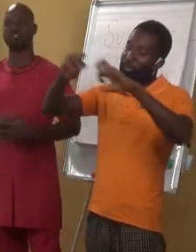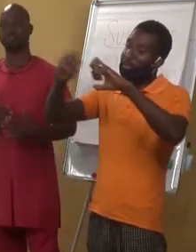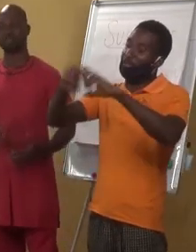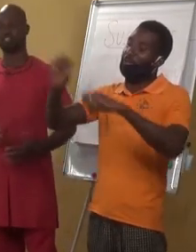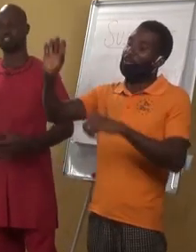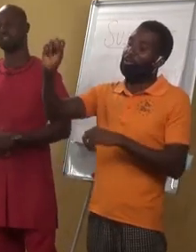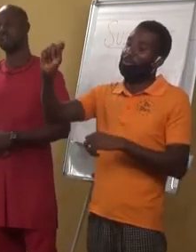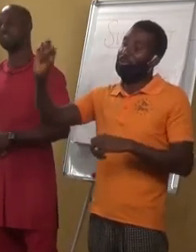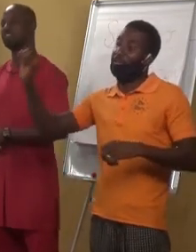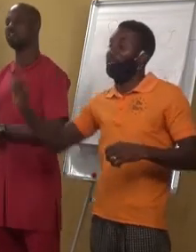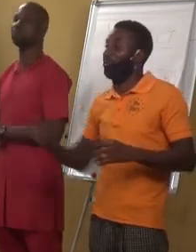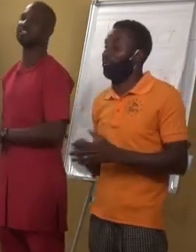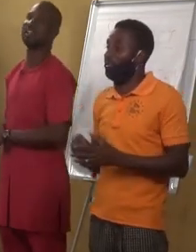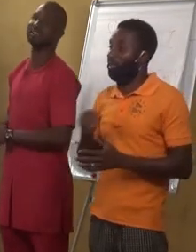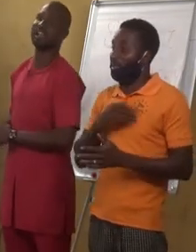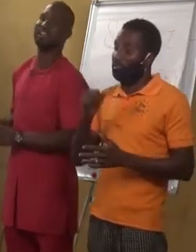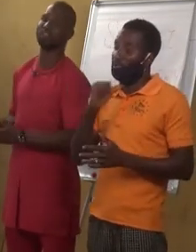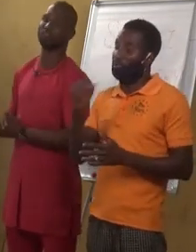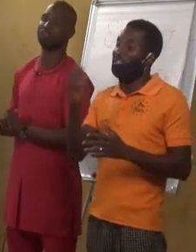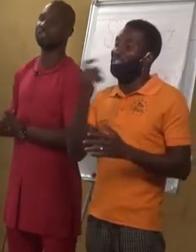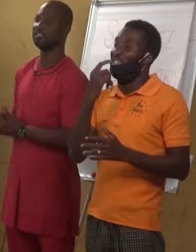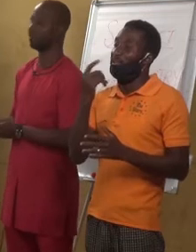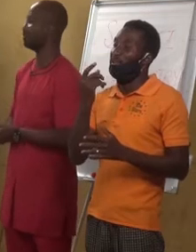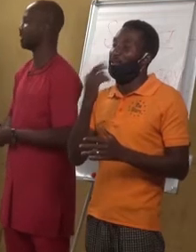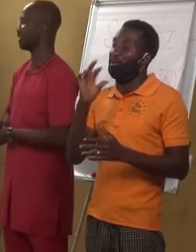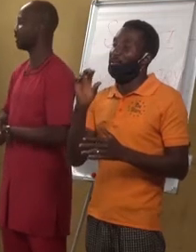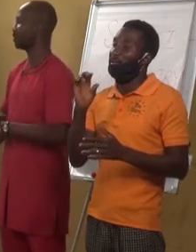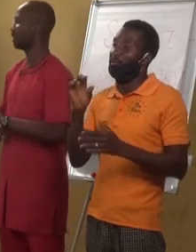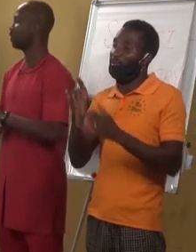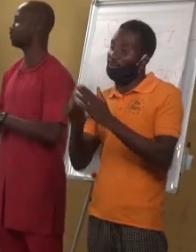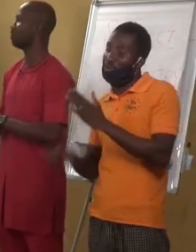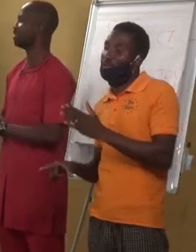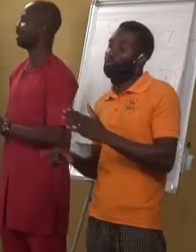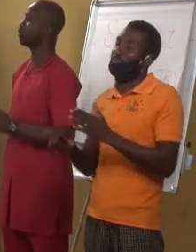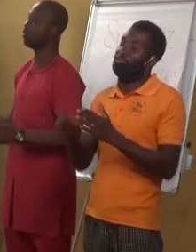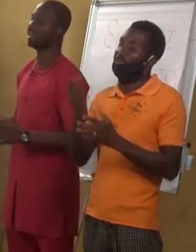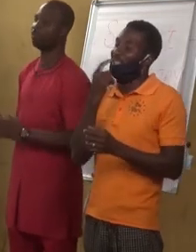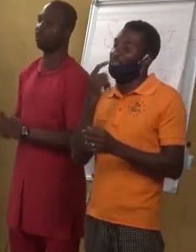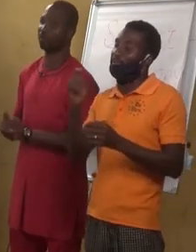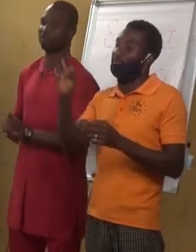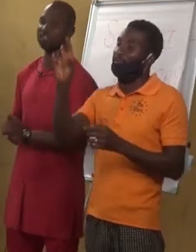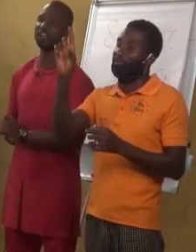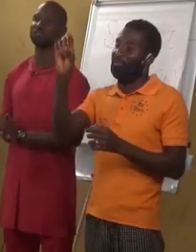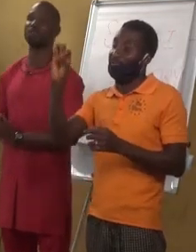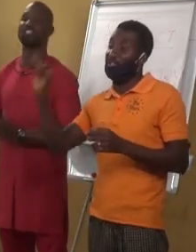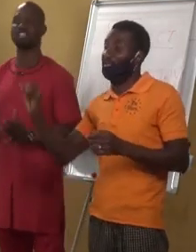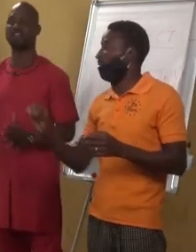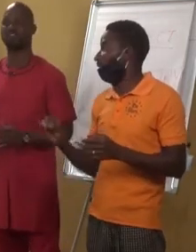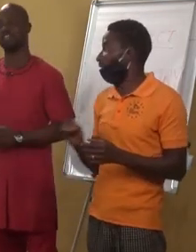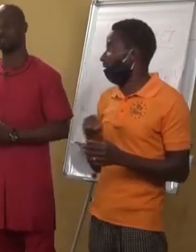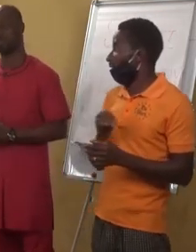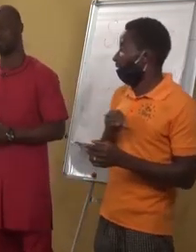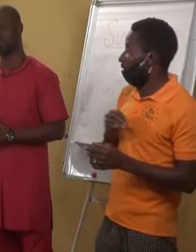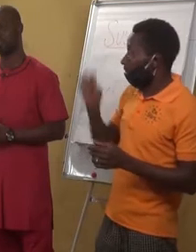are electron rich and the non-metals are electron deficient. He also mentioned covalent bond, which has to do with share